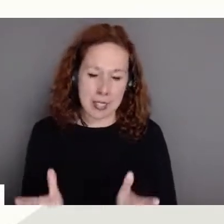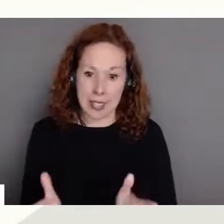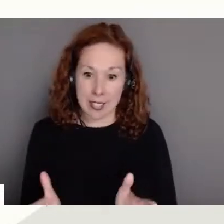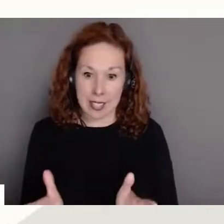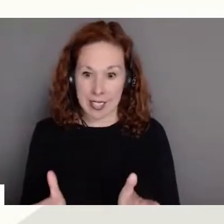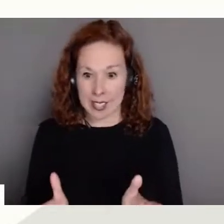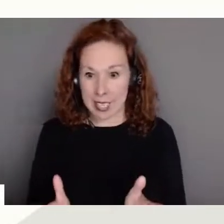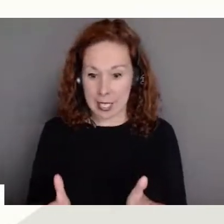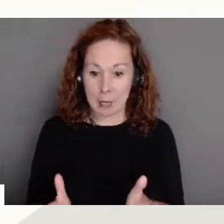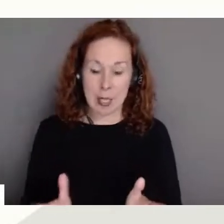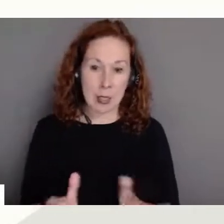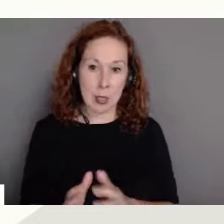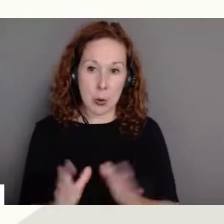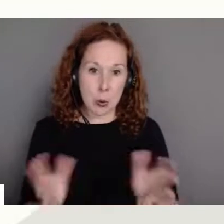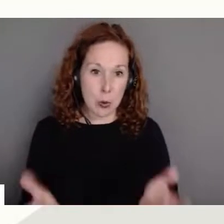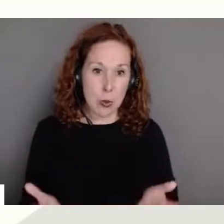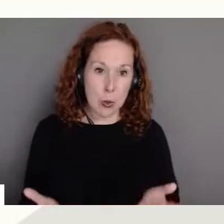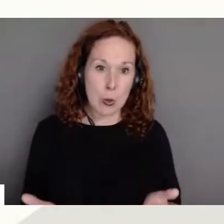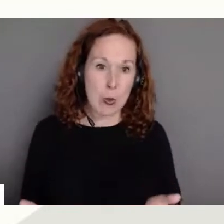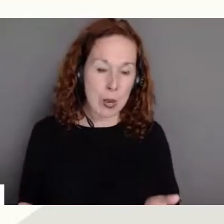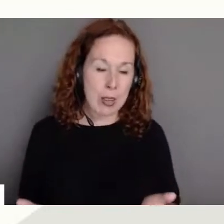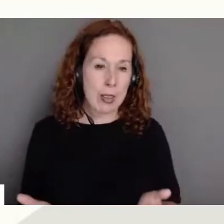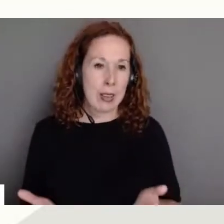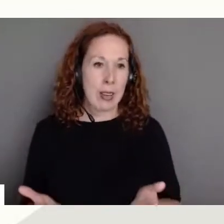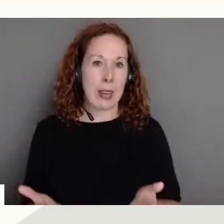love this. This is exciting to me. There's a whole